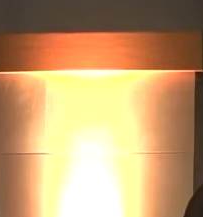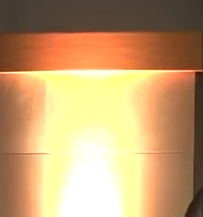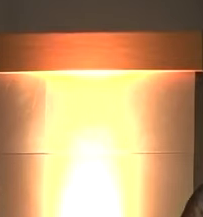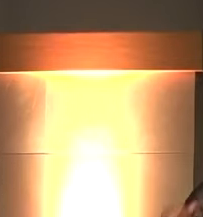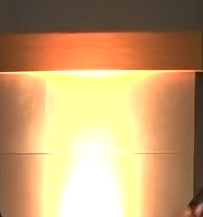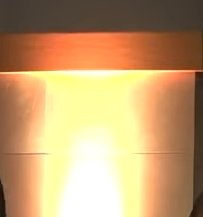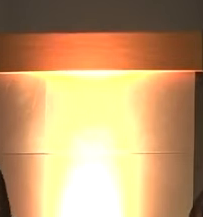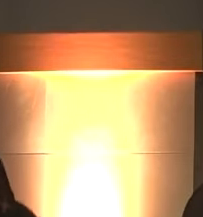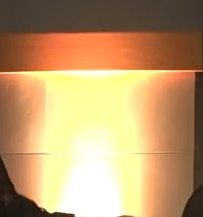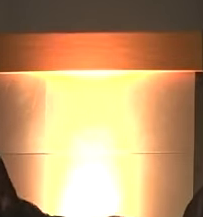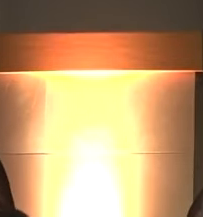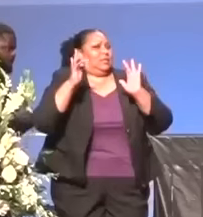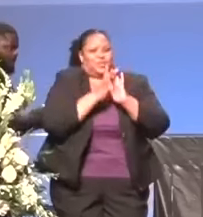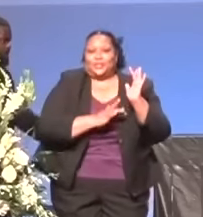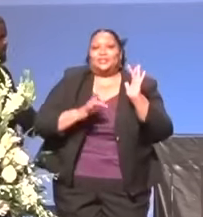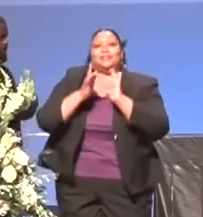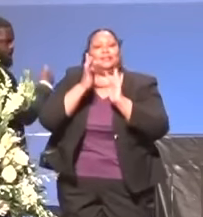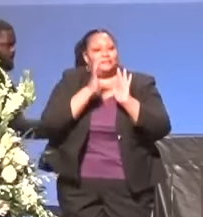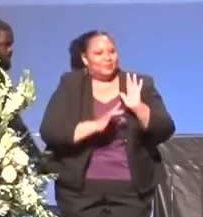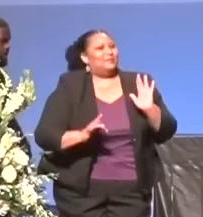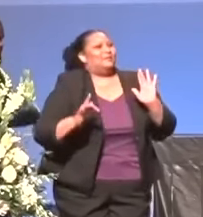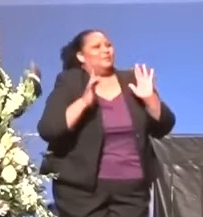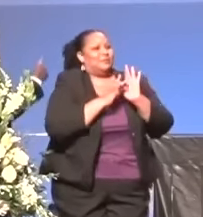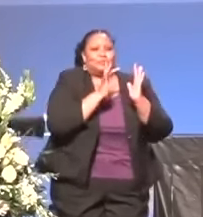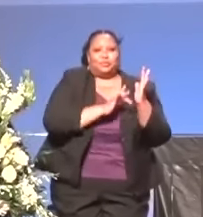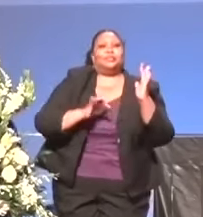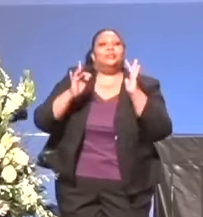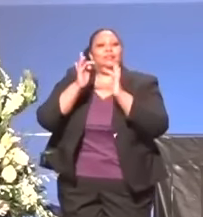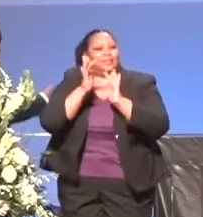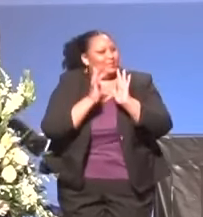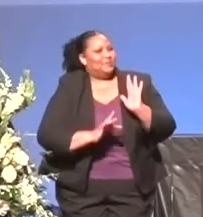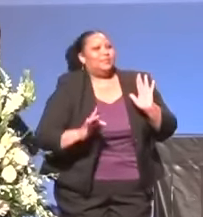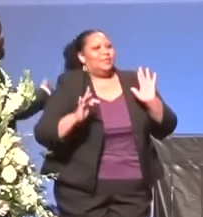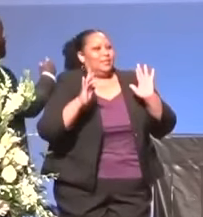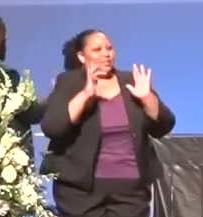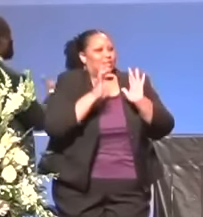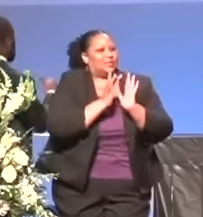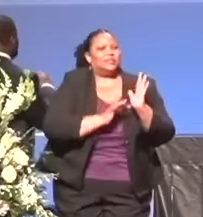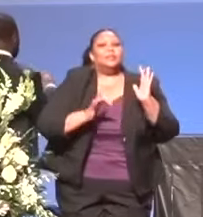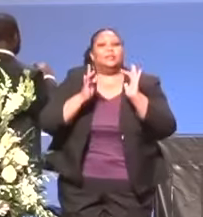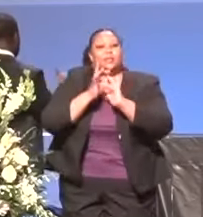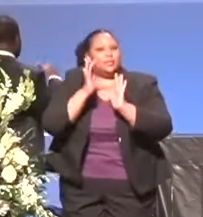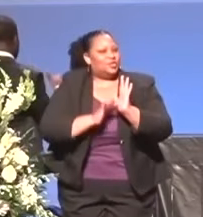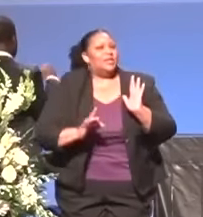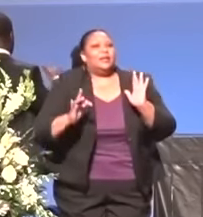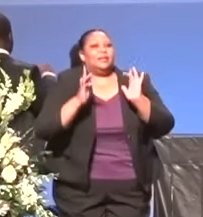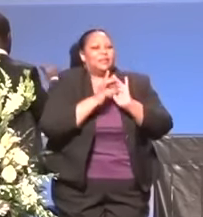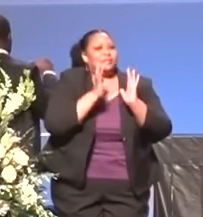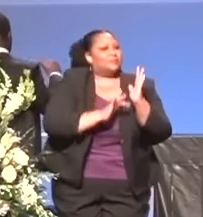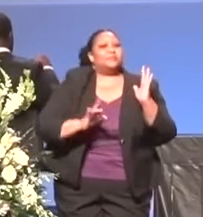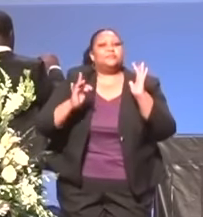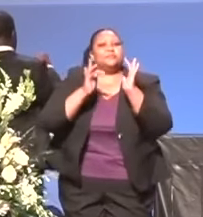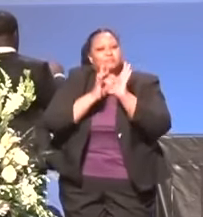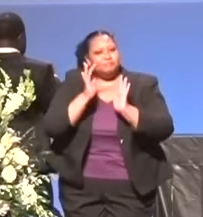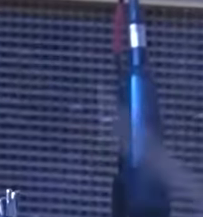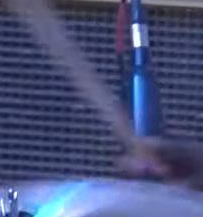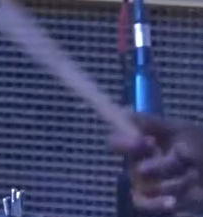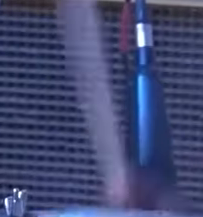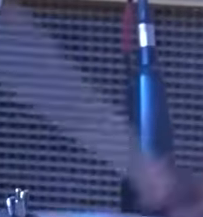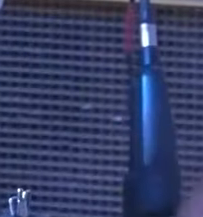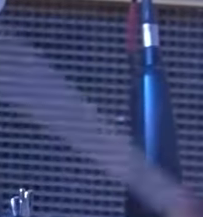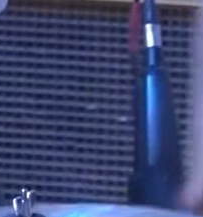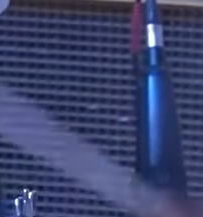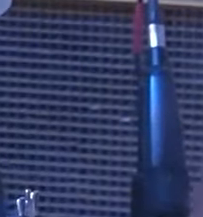Jesus. Jesus. Jesus. Jesus. Jesus.